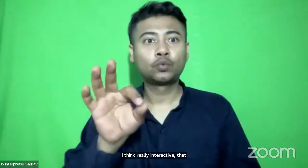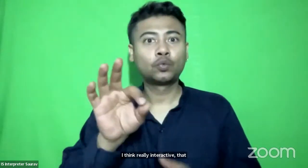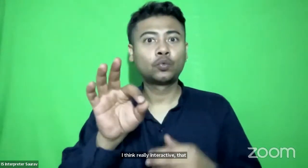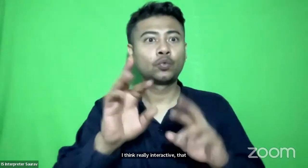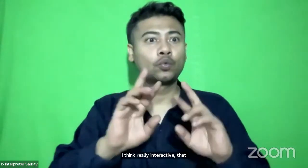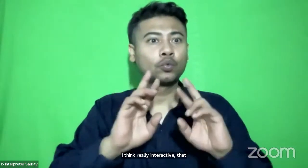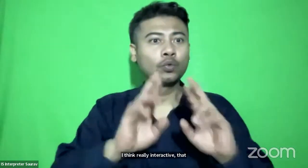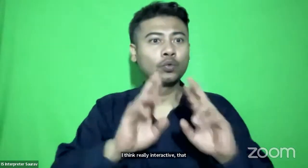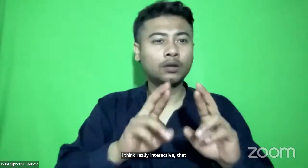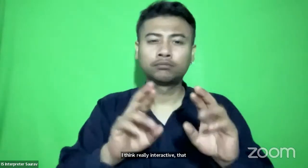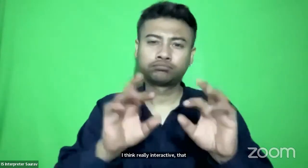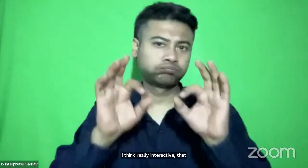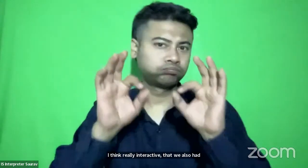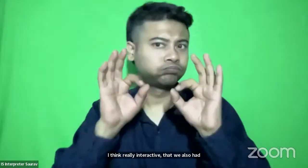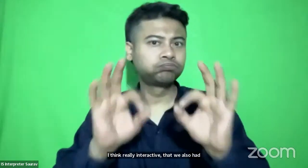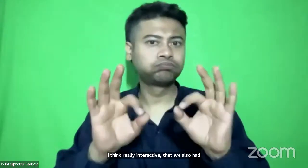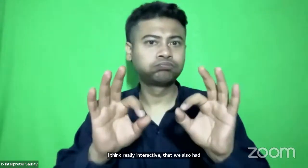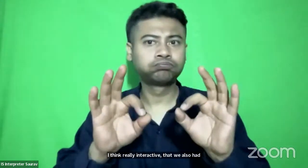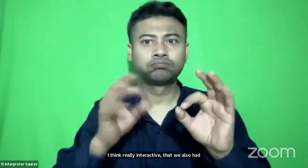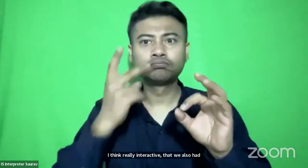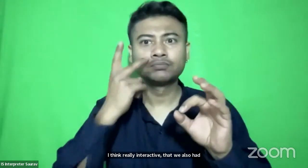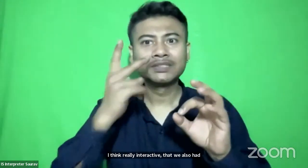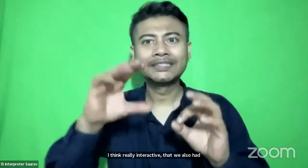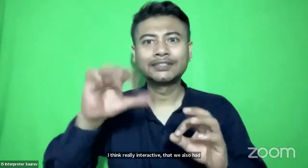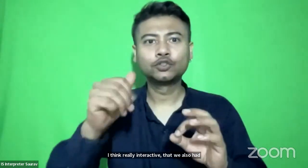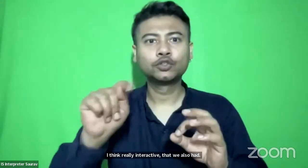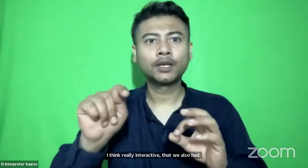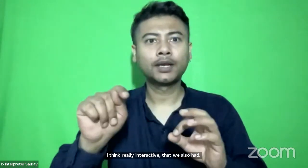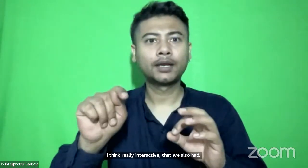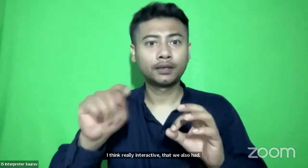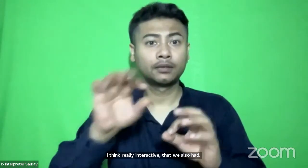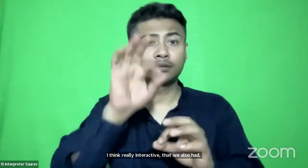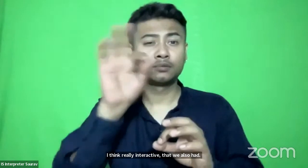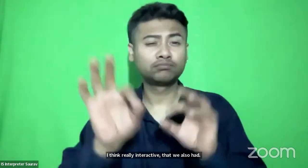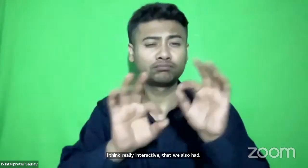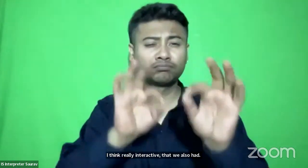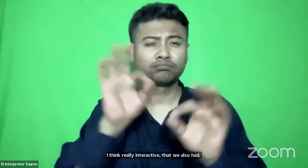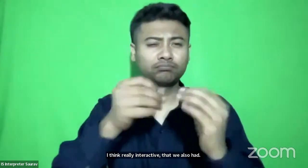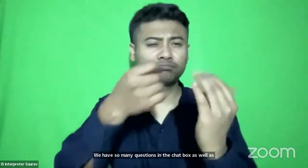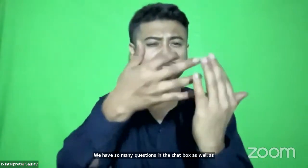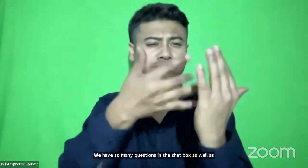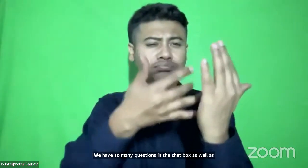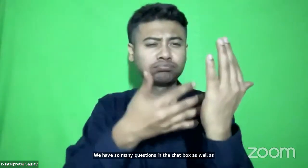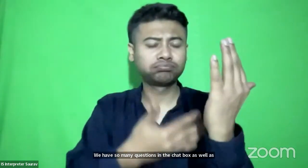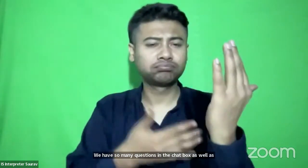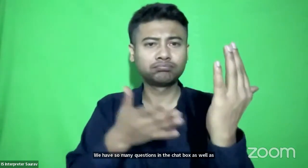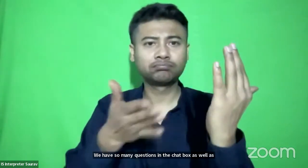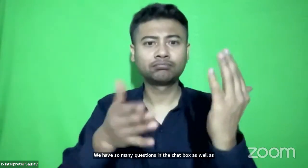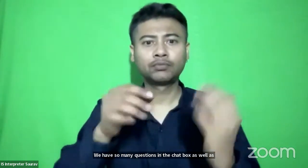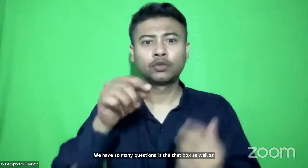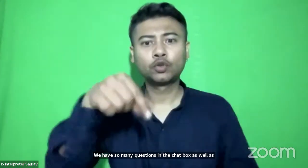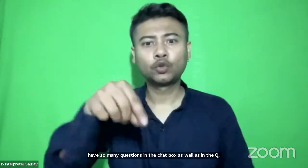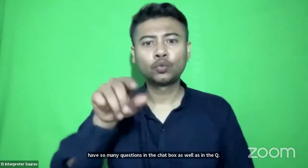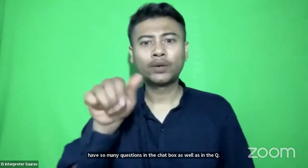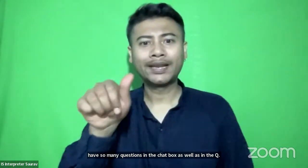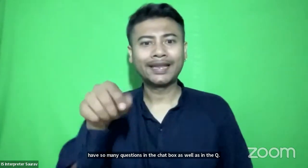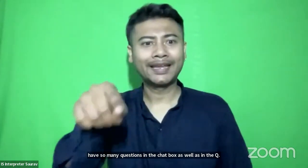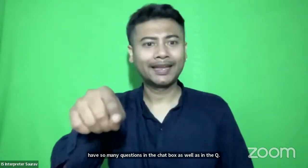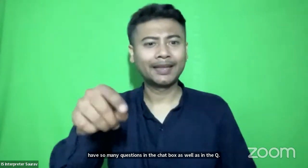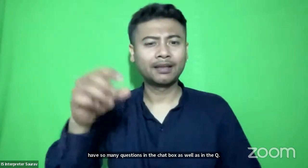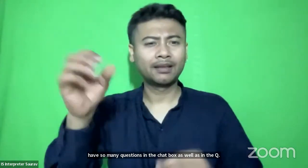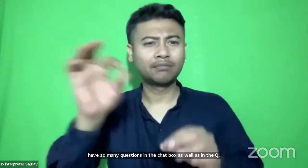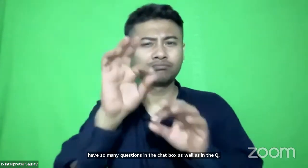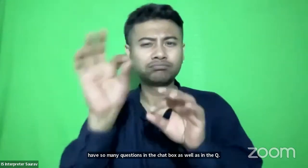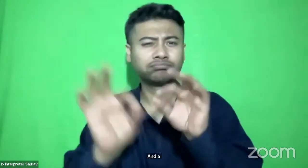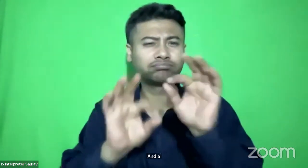many questions in the chat box as well as in the Q&A tab. So we hope to keep the conversation going. Please reach